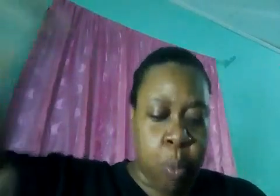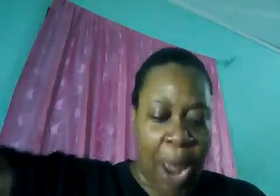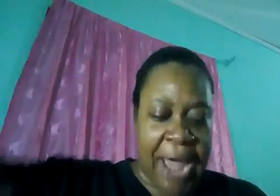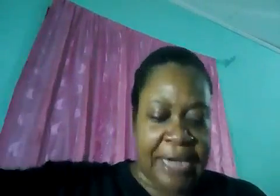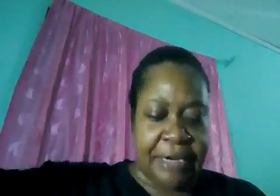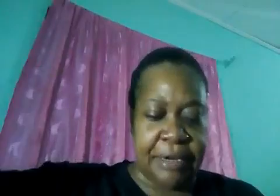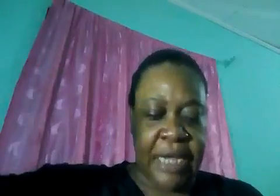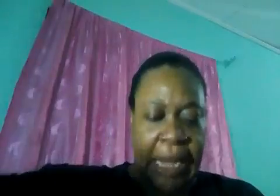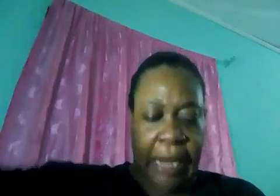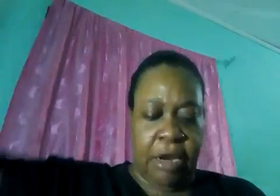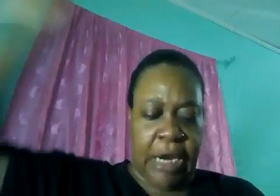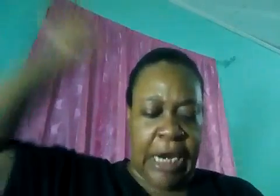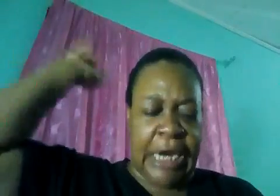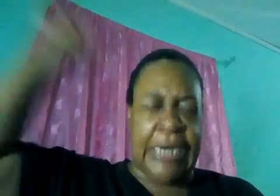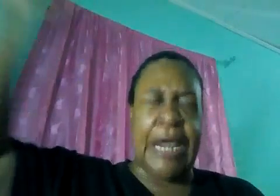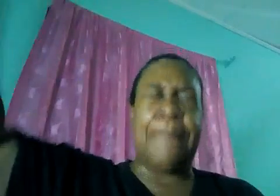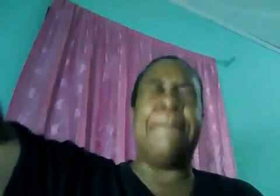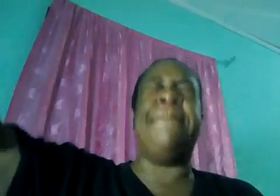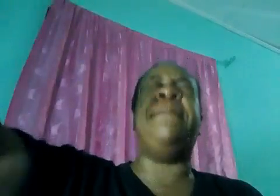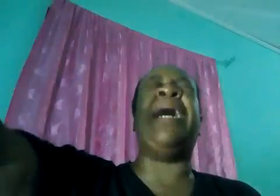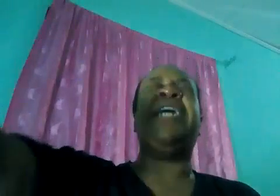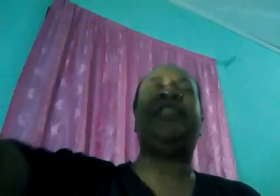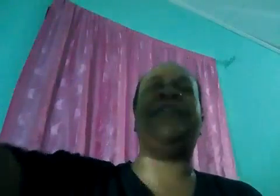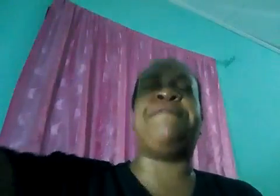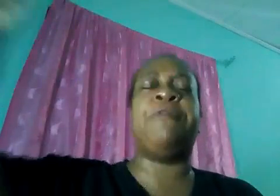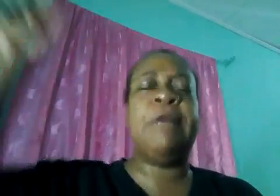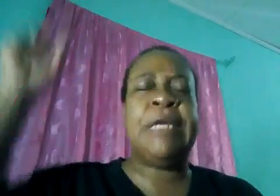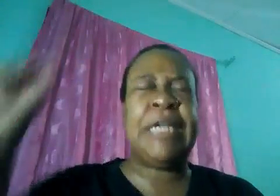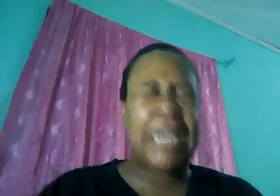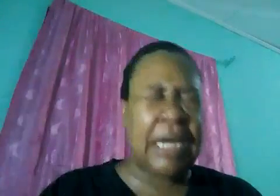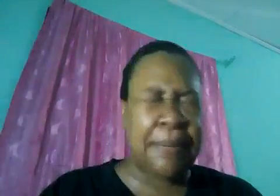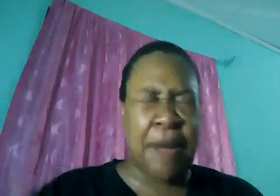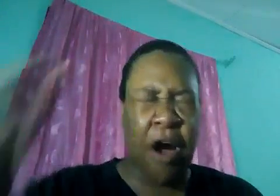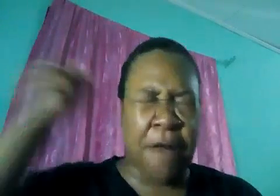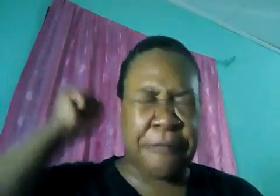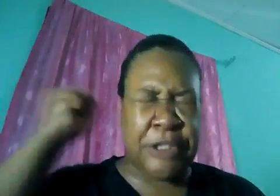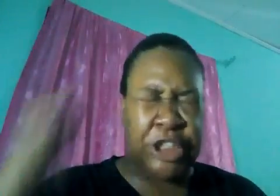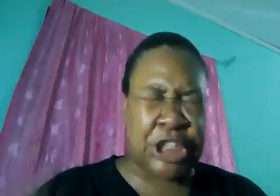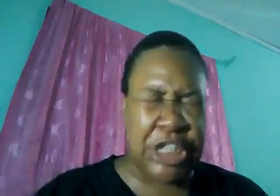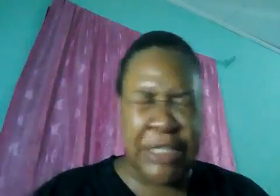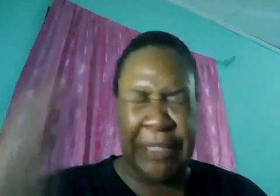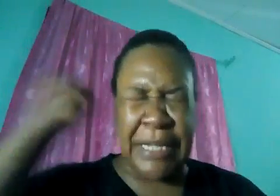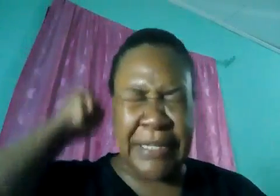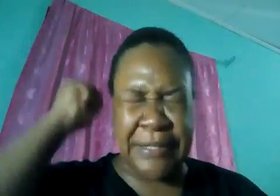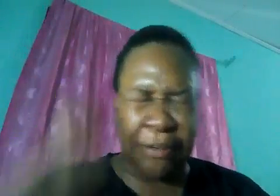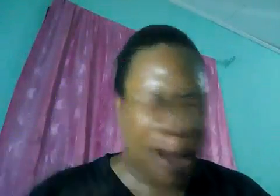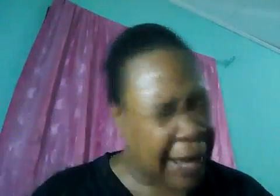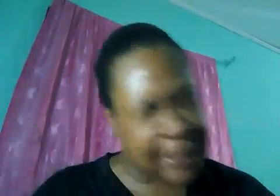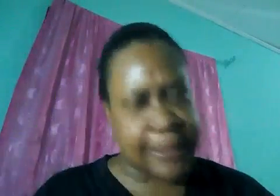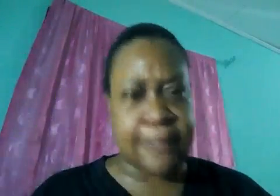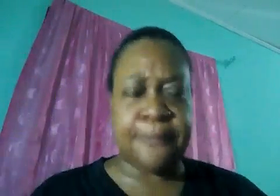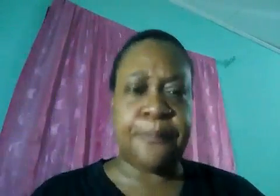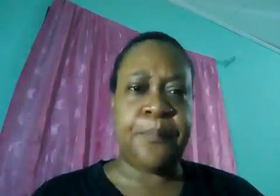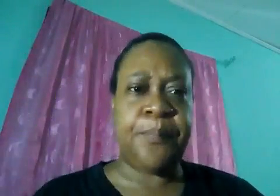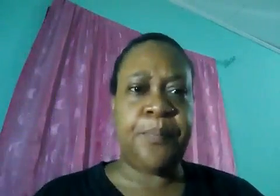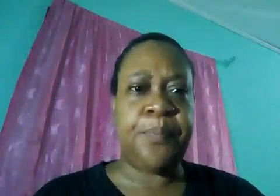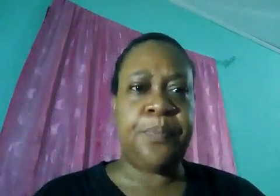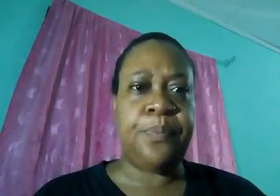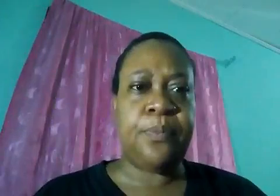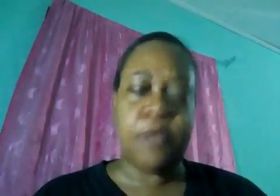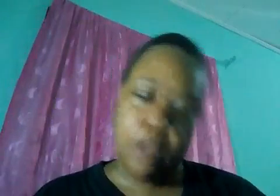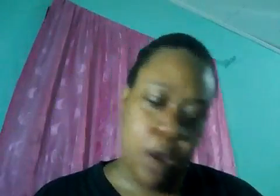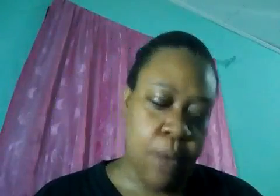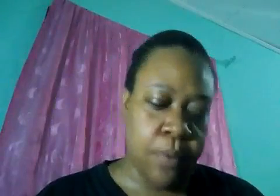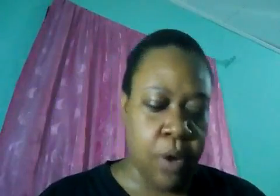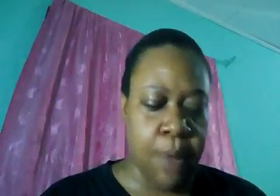wide in the mighty full name of Jesus Christ. Come, come, come